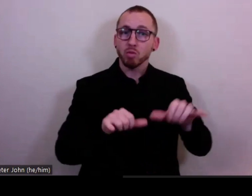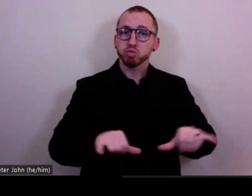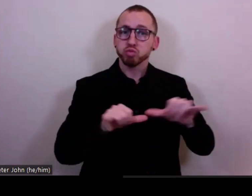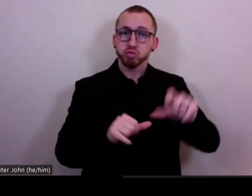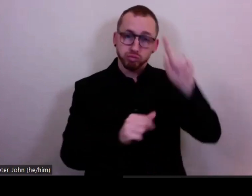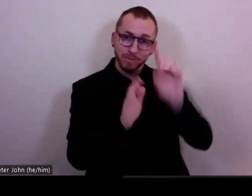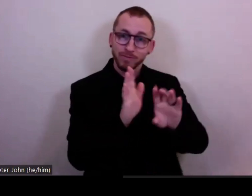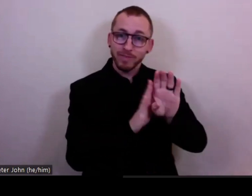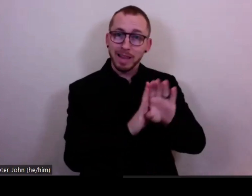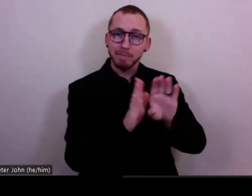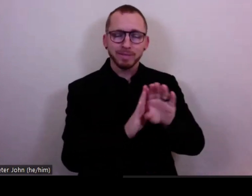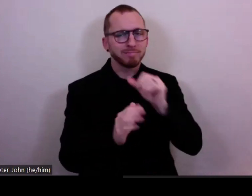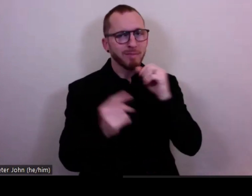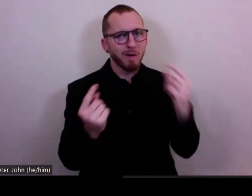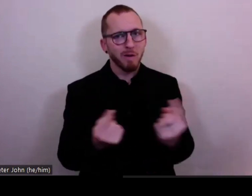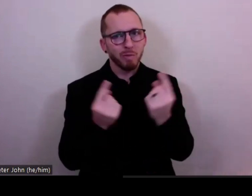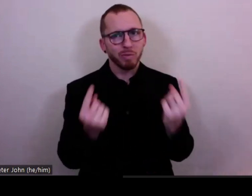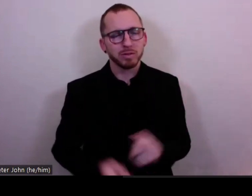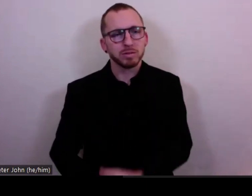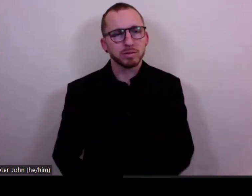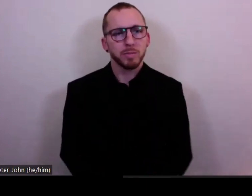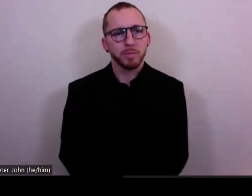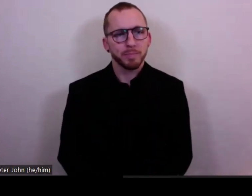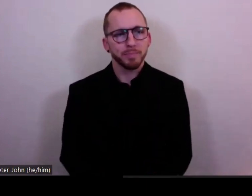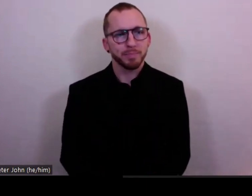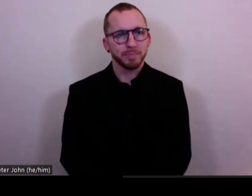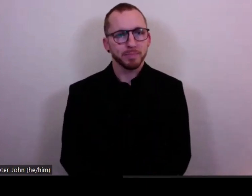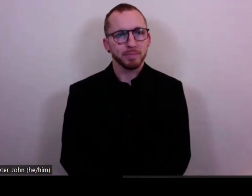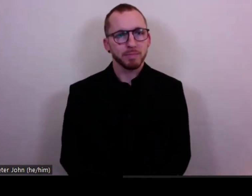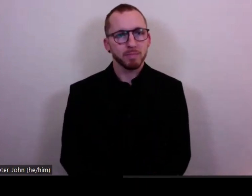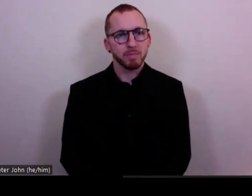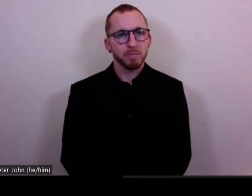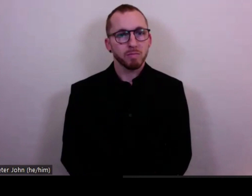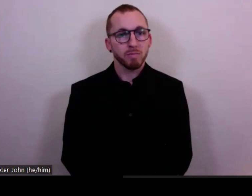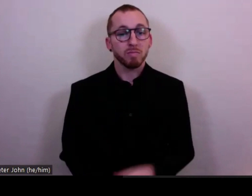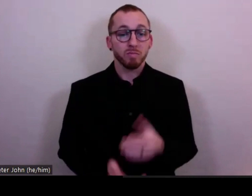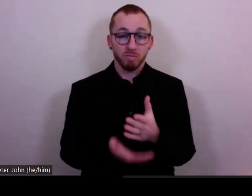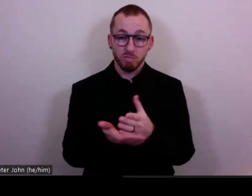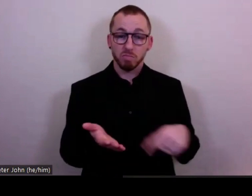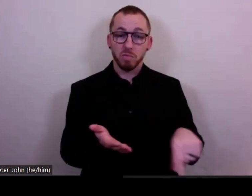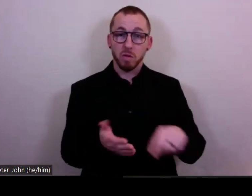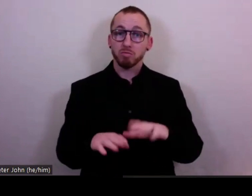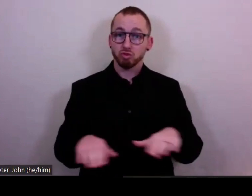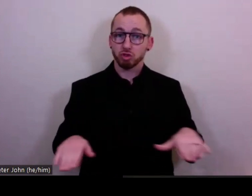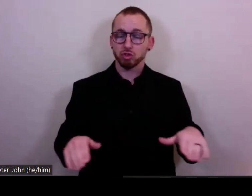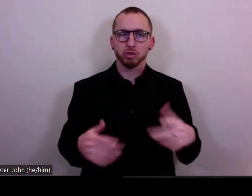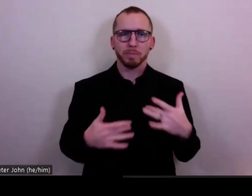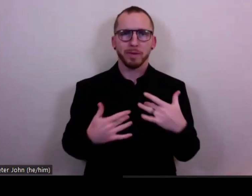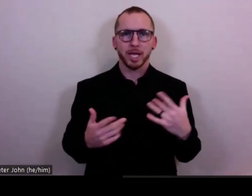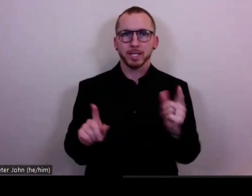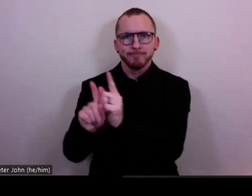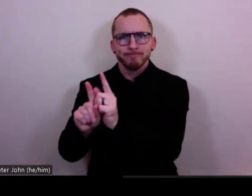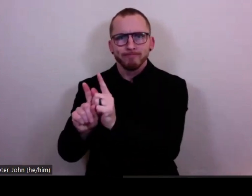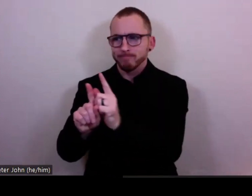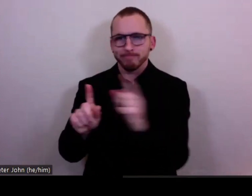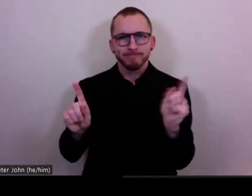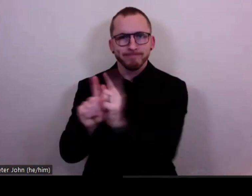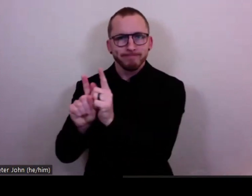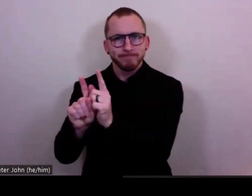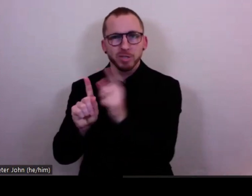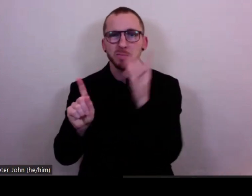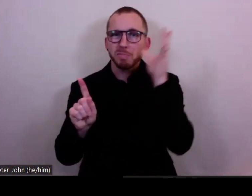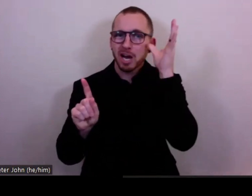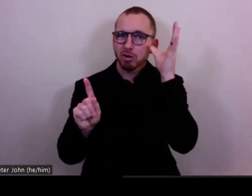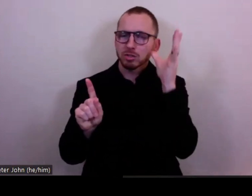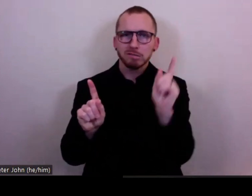You may see babies that very, very clingy, and sometimes the opposite, avoidance. And so no matter how much in the